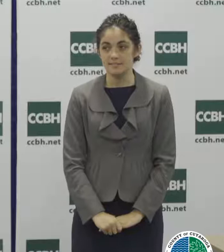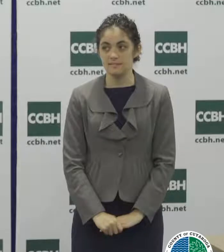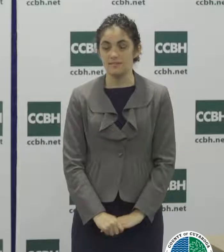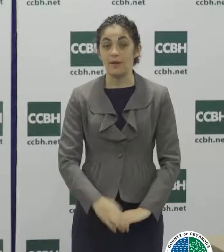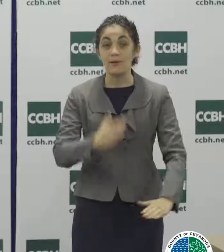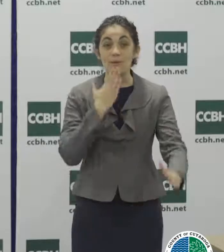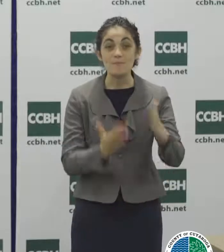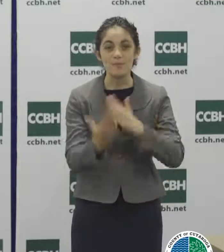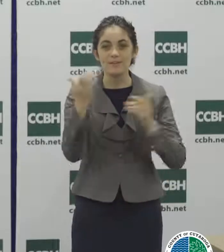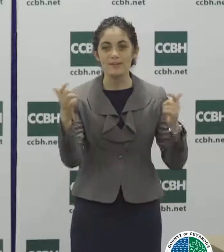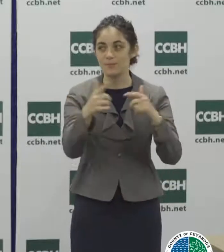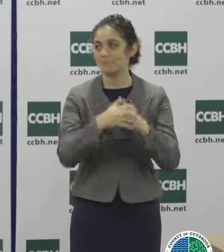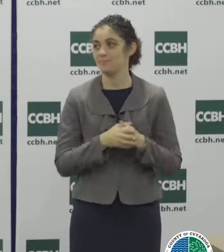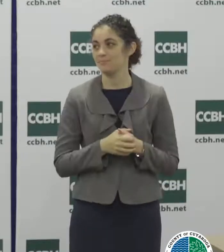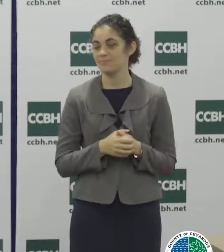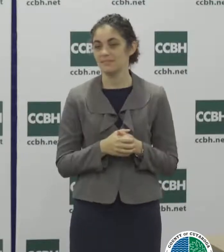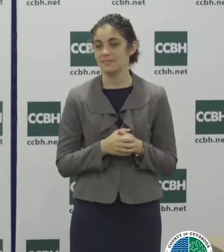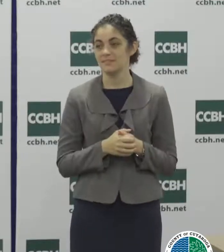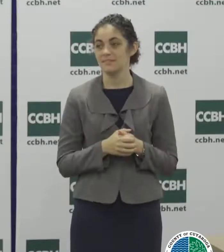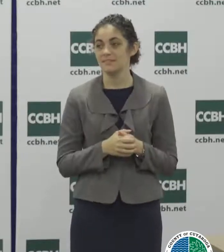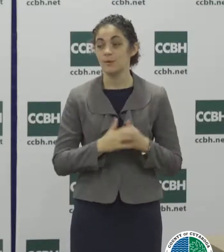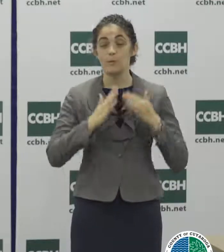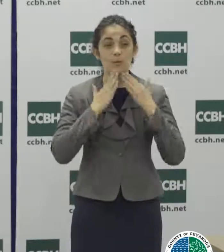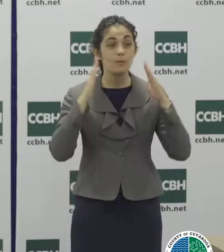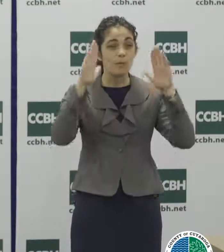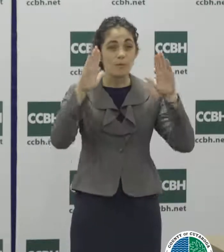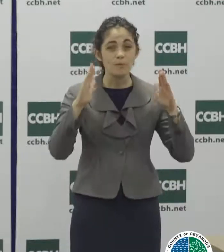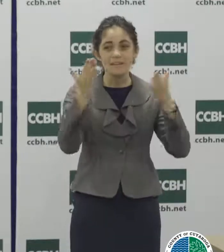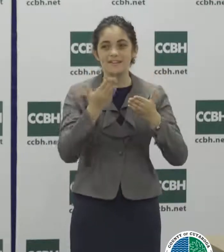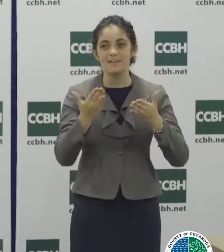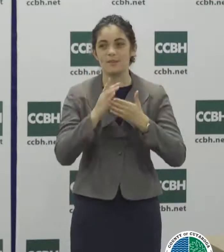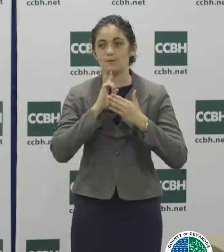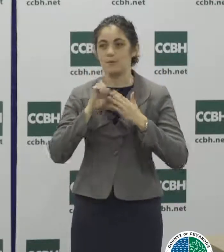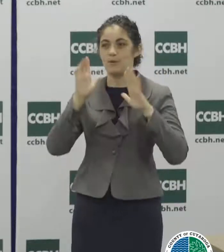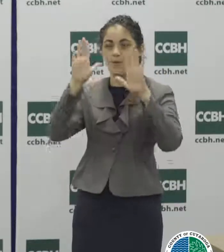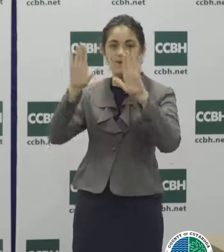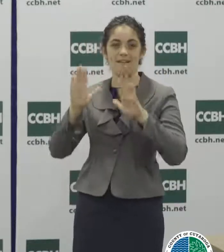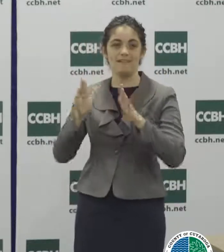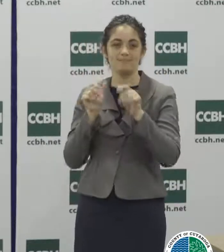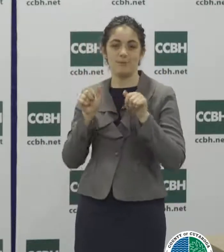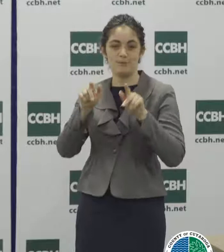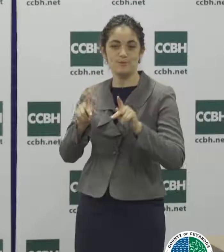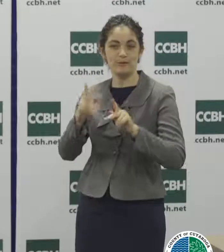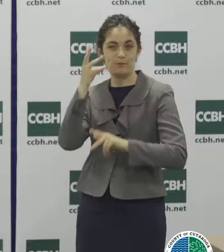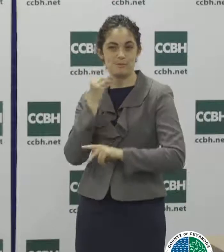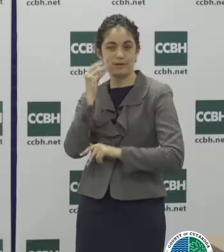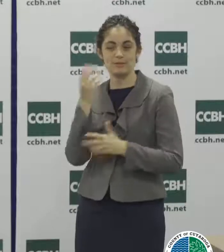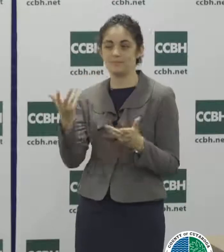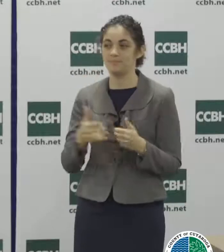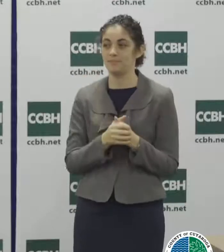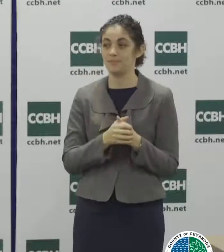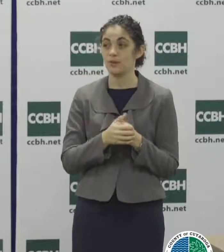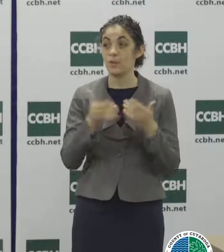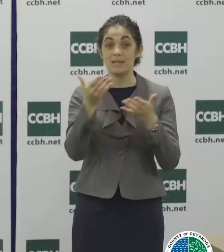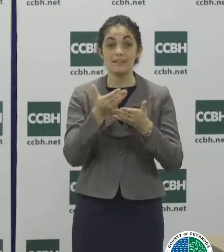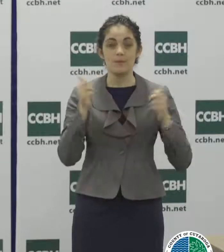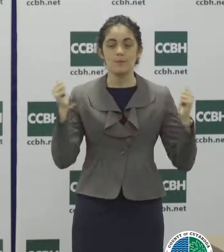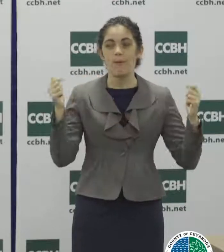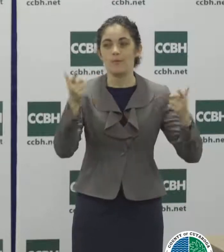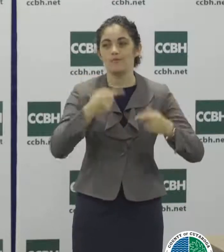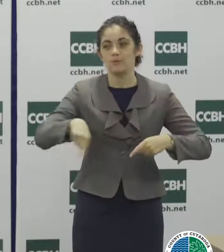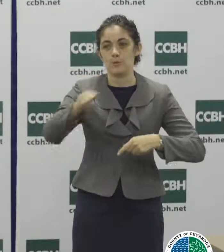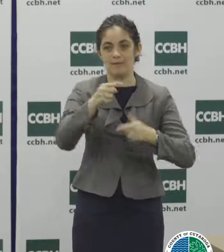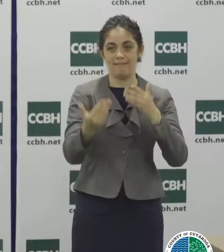Good morning, everybody. It's great to be here. That was a really nice opportunity. It's great to be here with all of